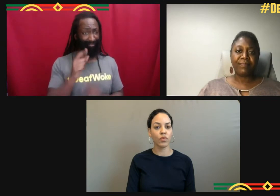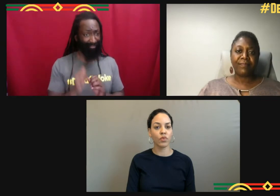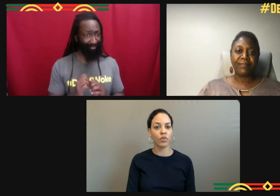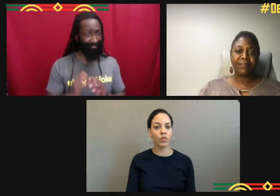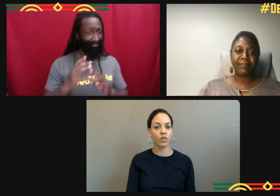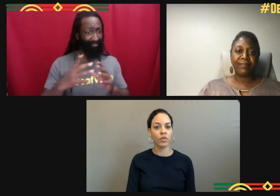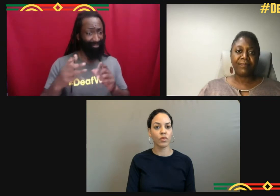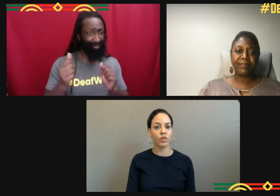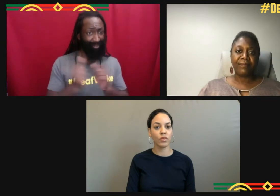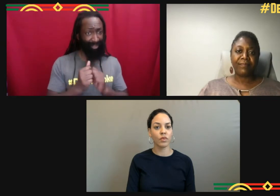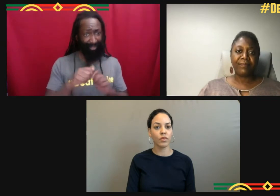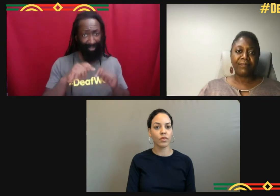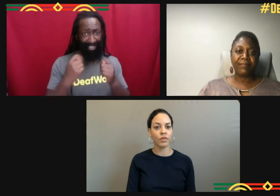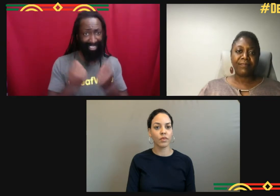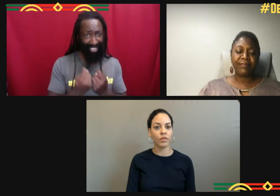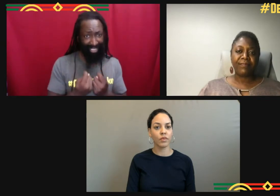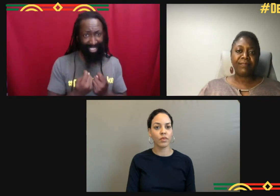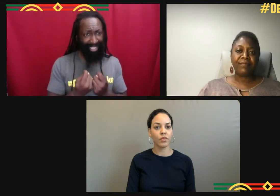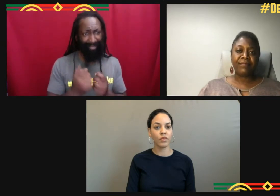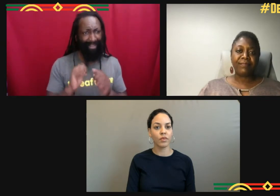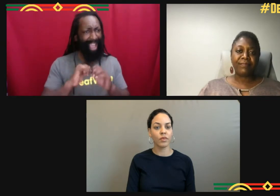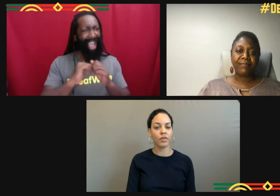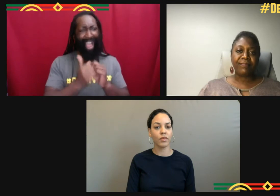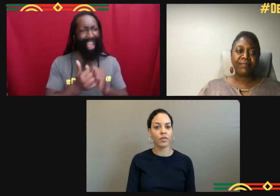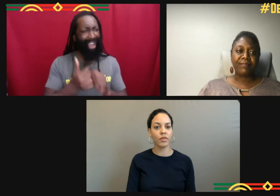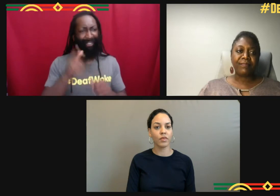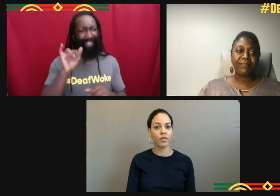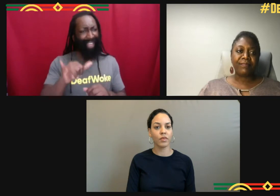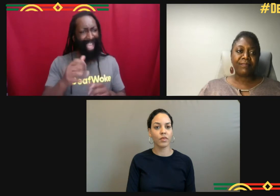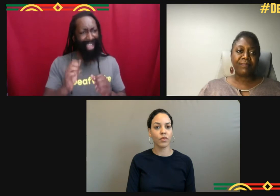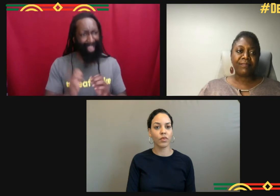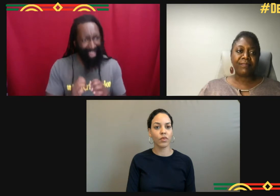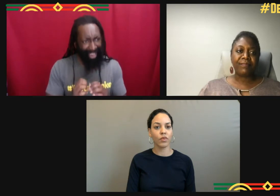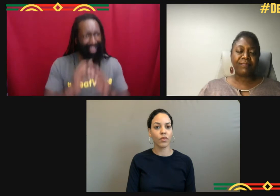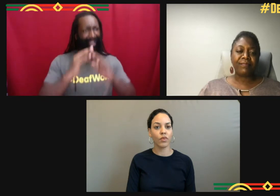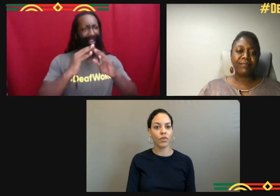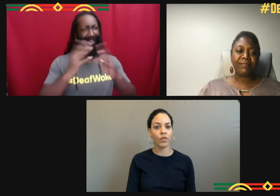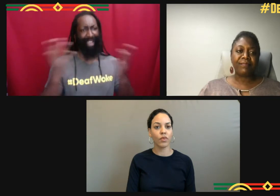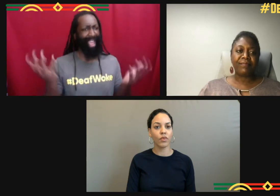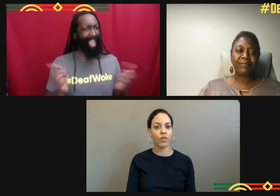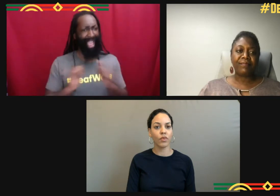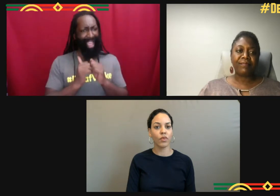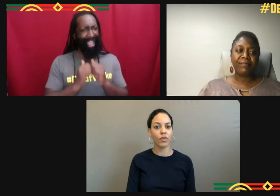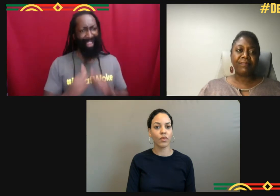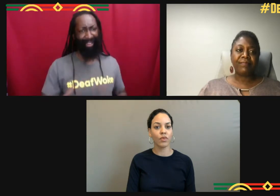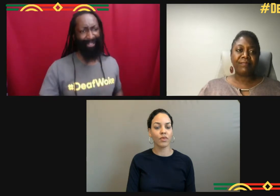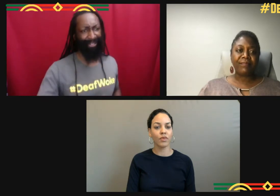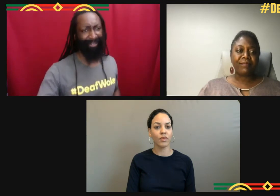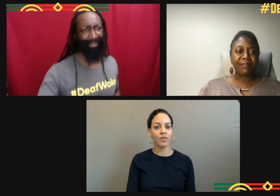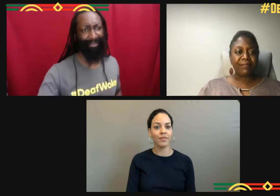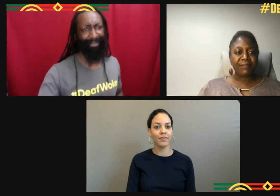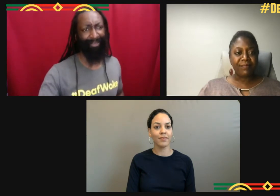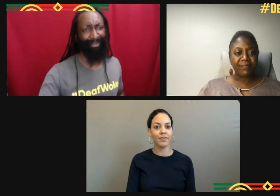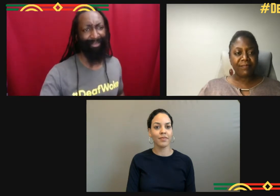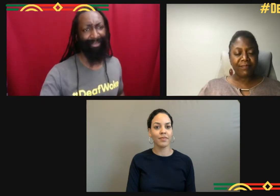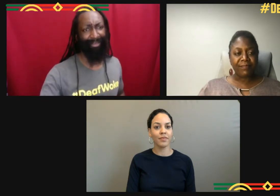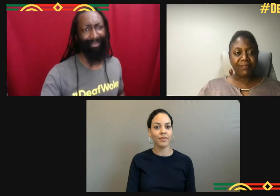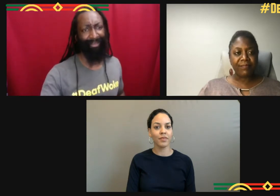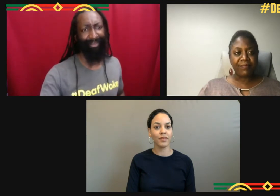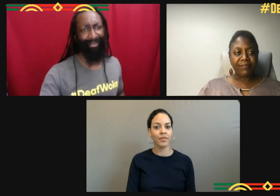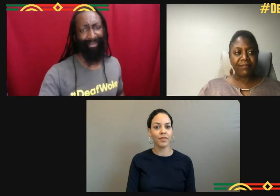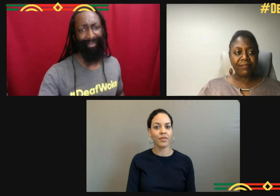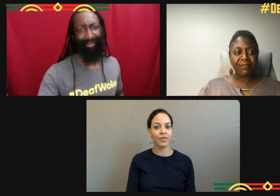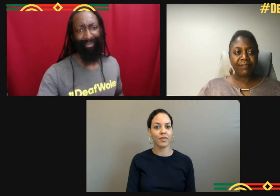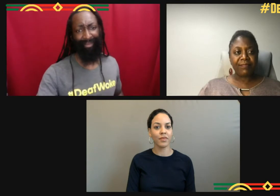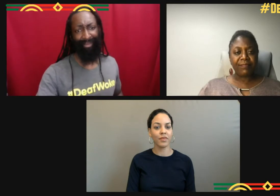You founded the dance incorporation. You built the team. You know, founding your